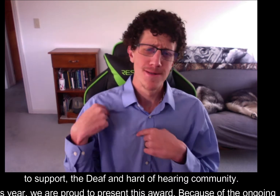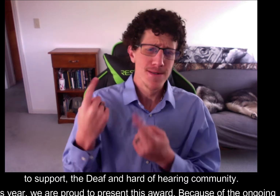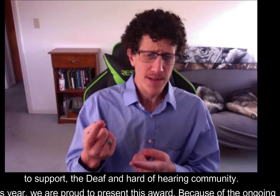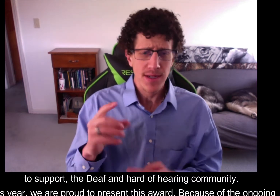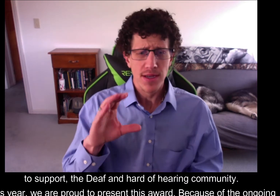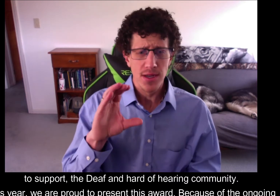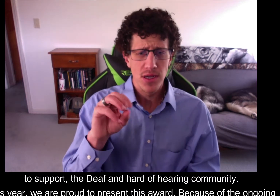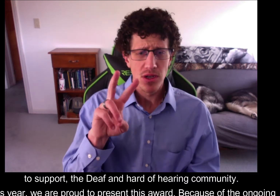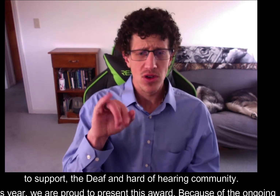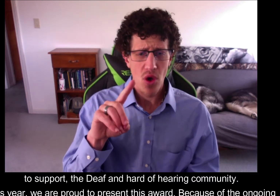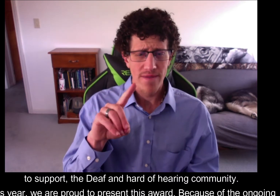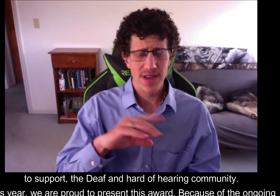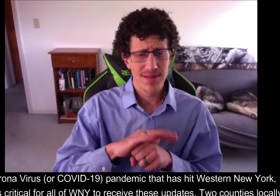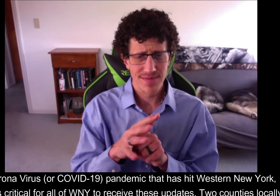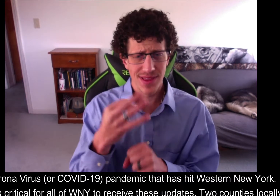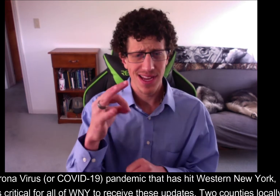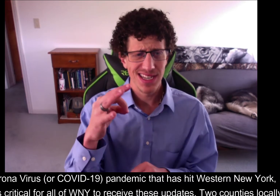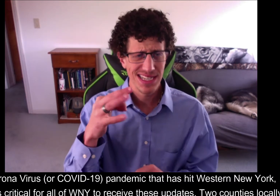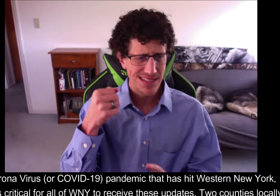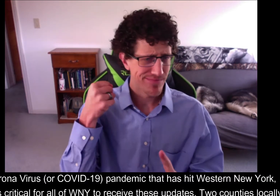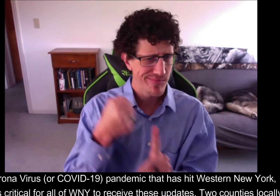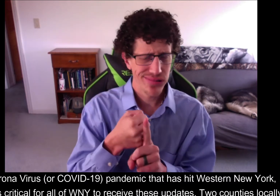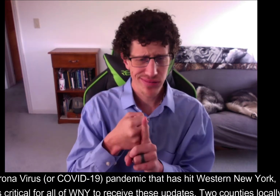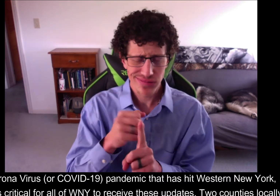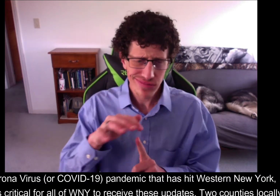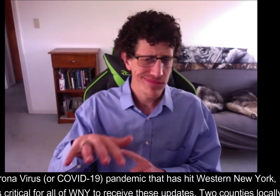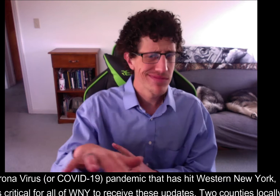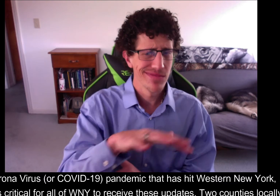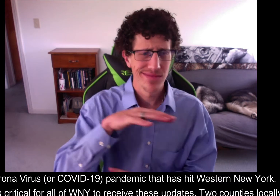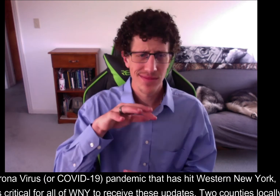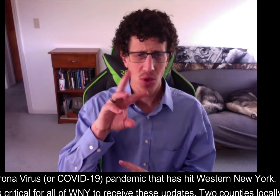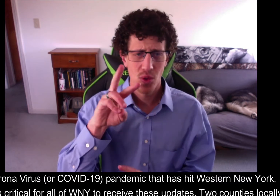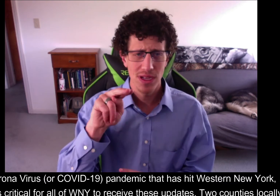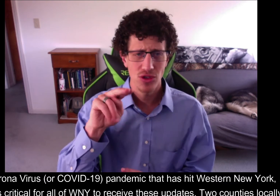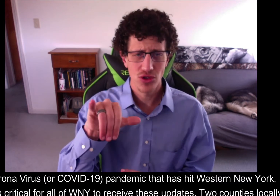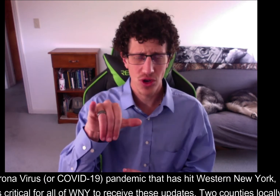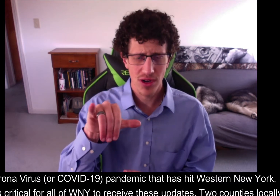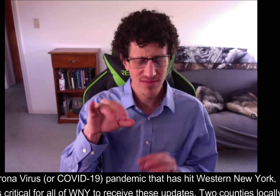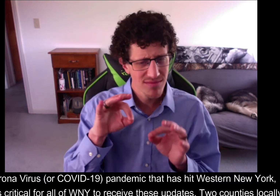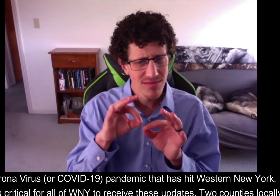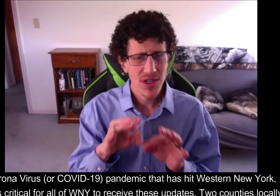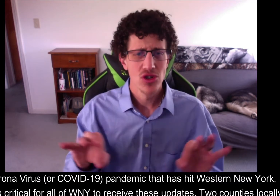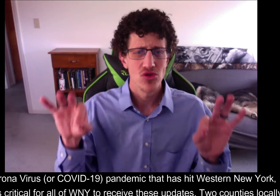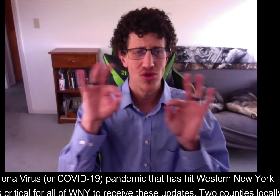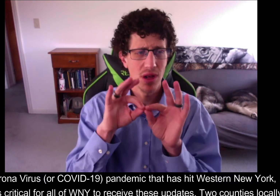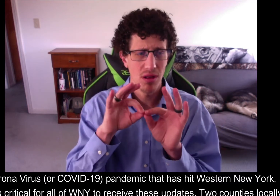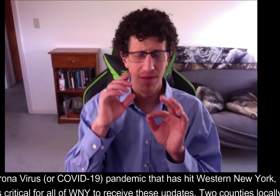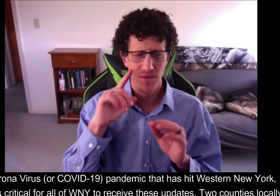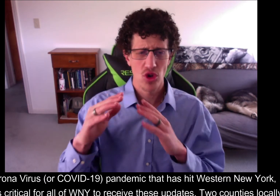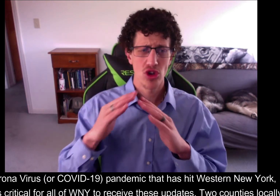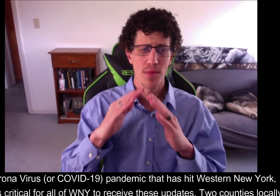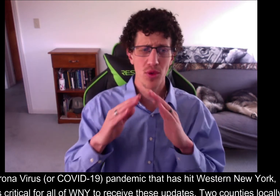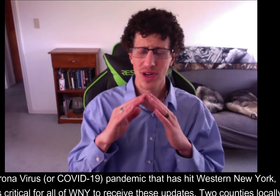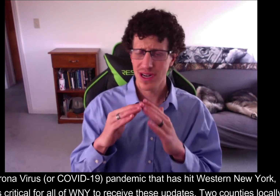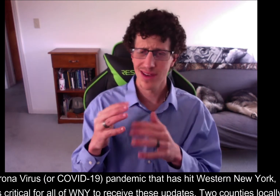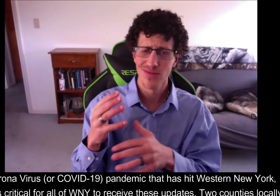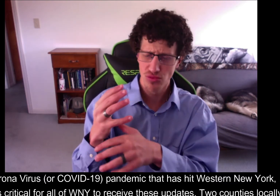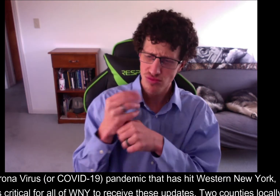Because of the ongoing coronavirus or COVID-19 pandemic that has hit Western New York, it was critical